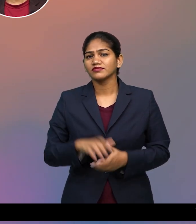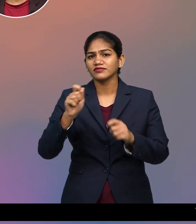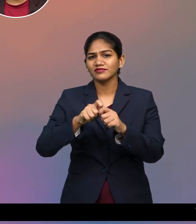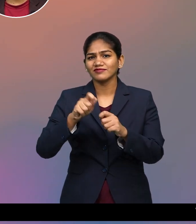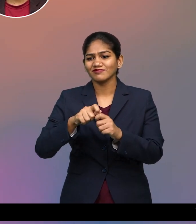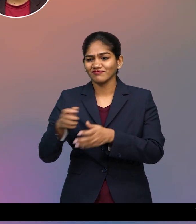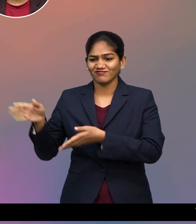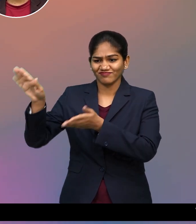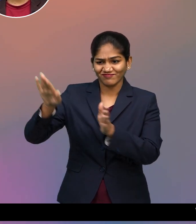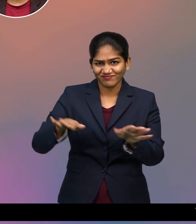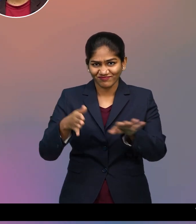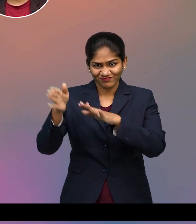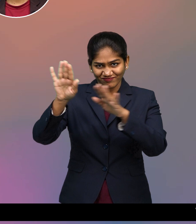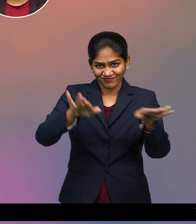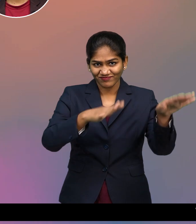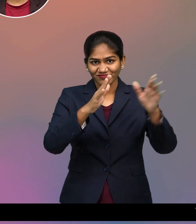Work of waves.